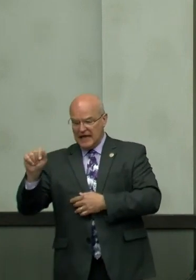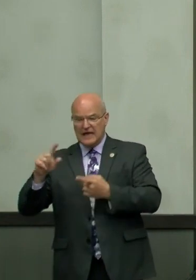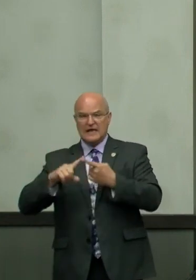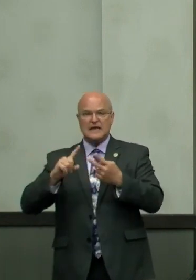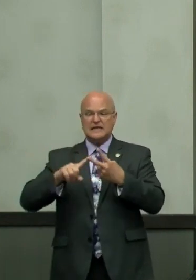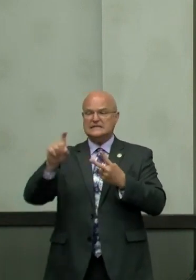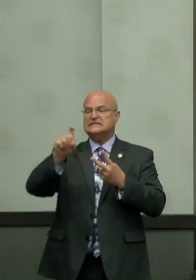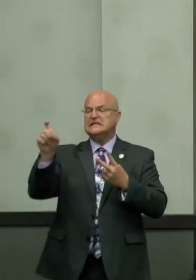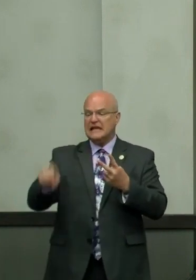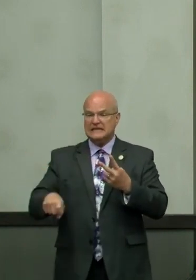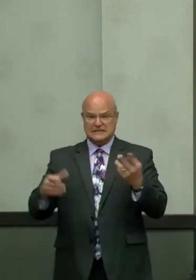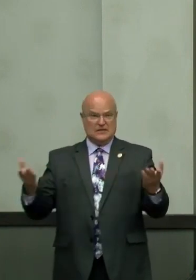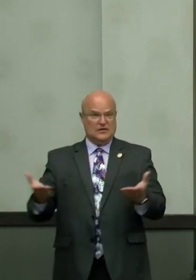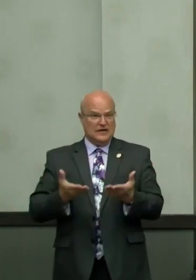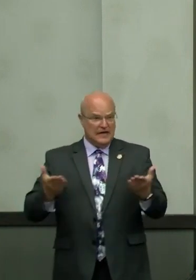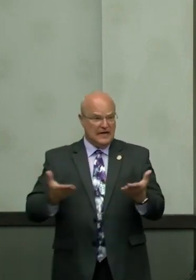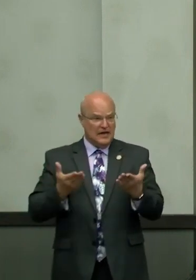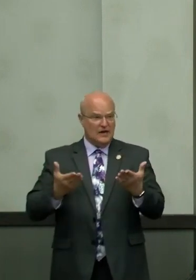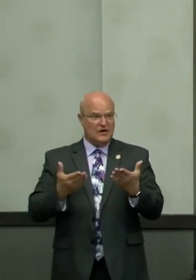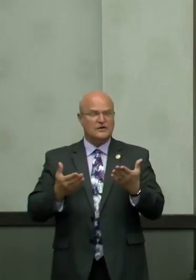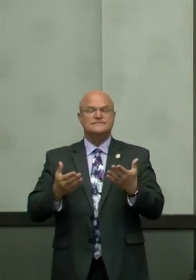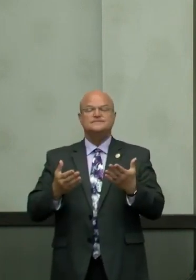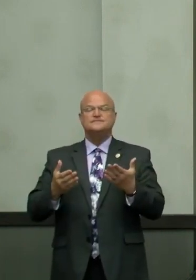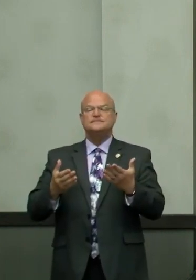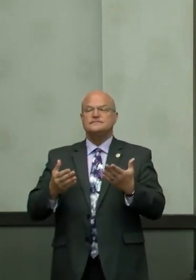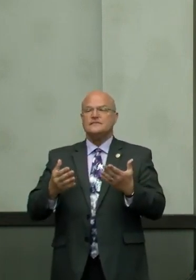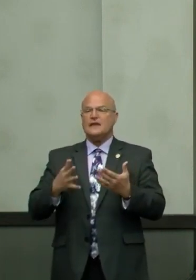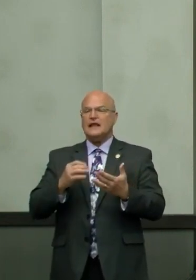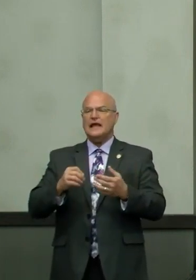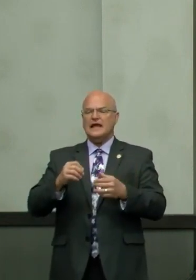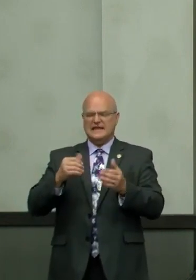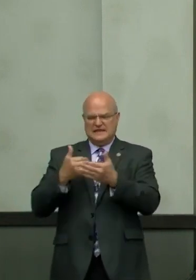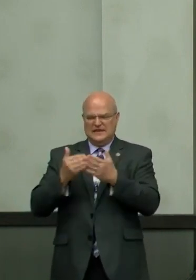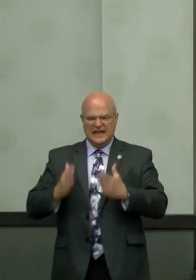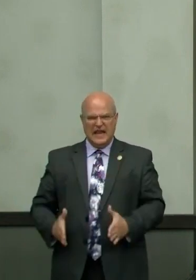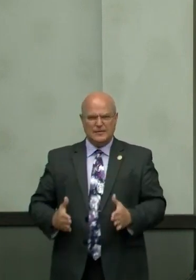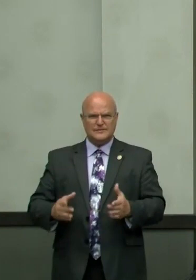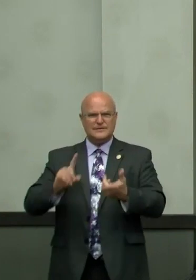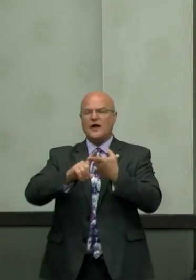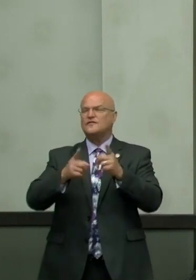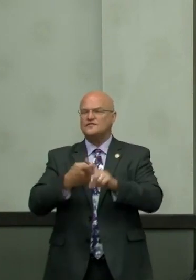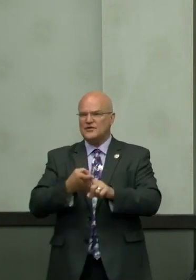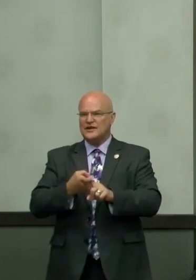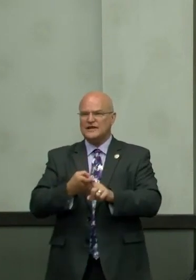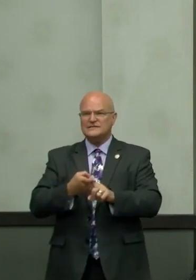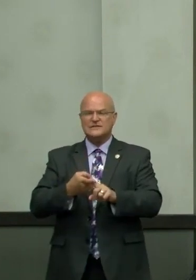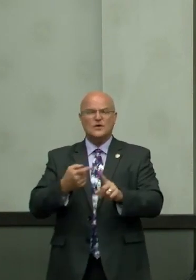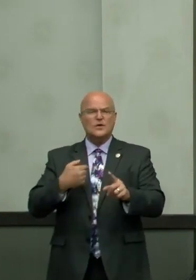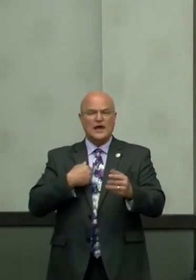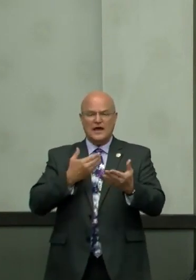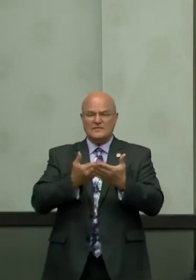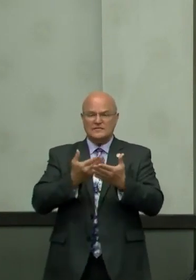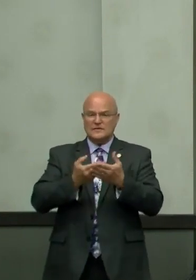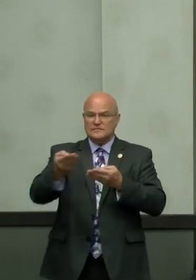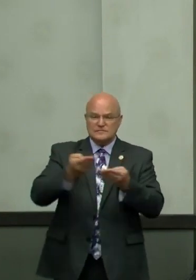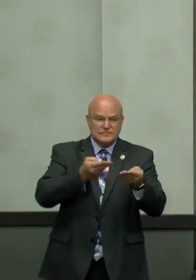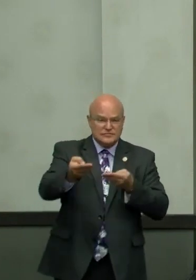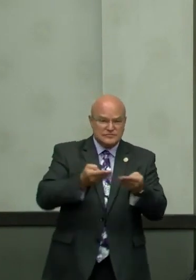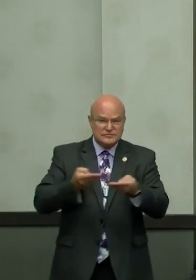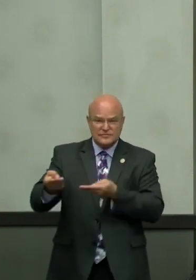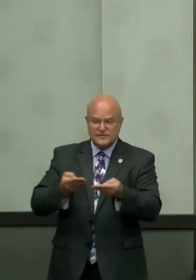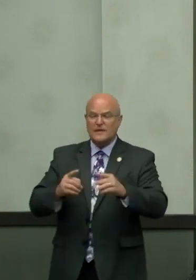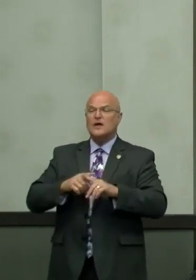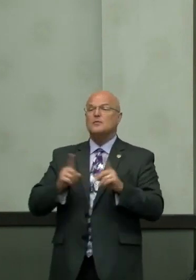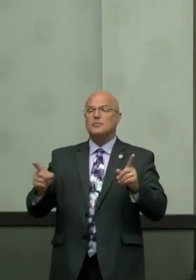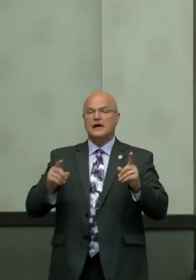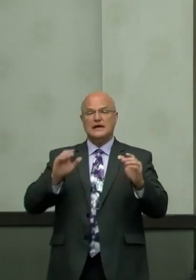and Texas that are here and that cover this area. They're our neighbors, they're our friends, we have our commerce back and forth. But